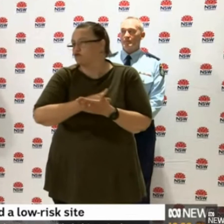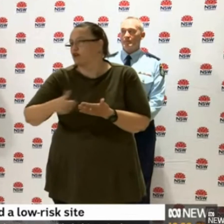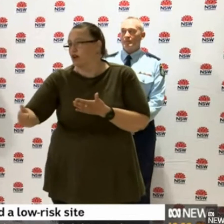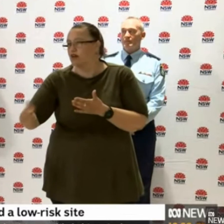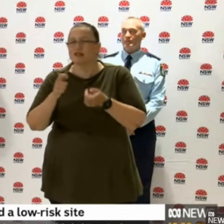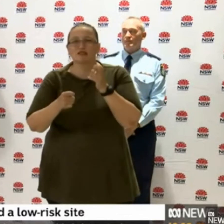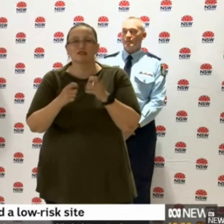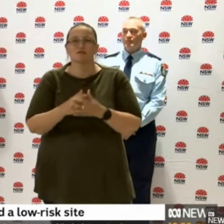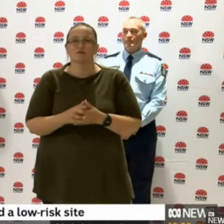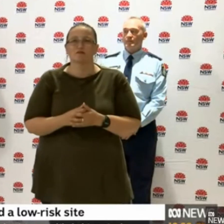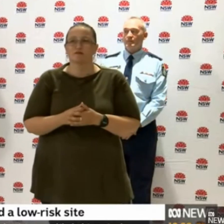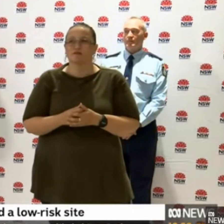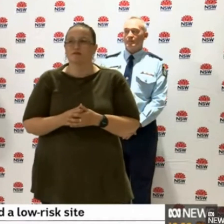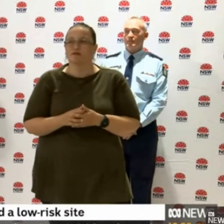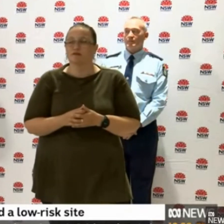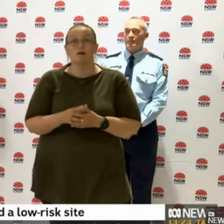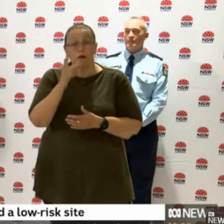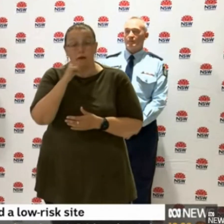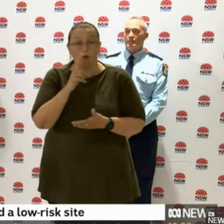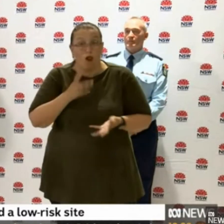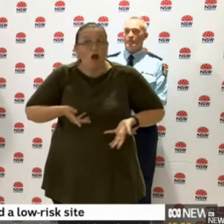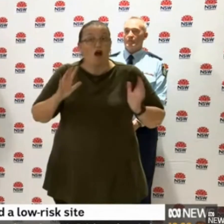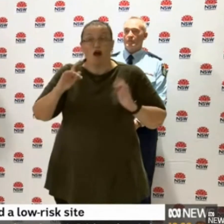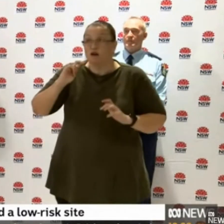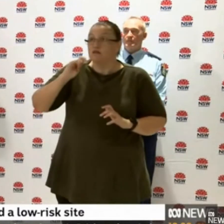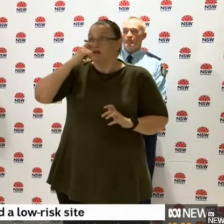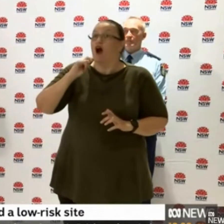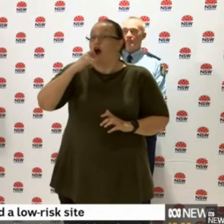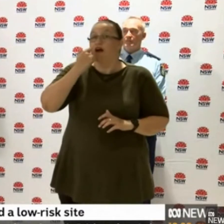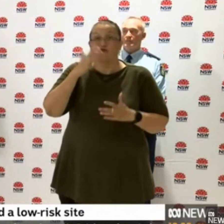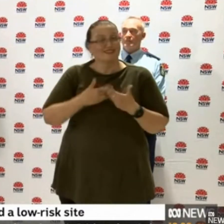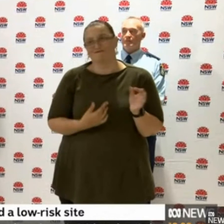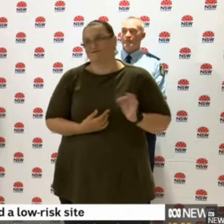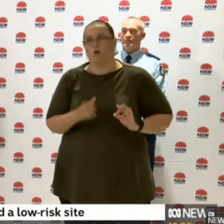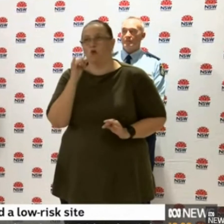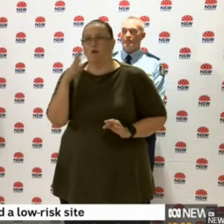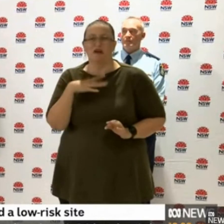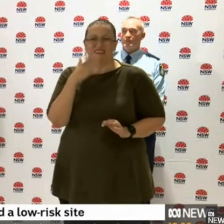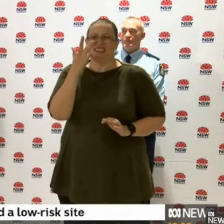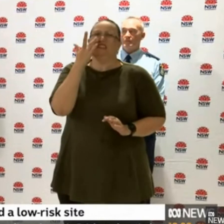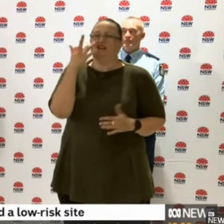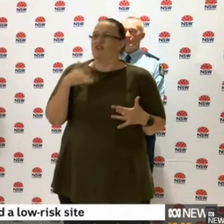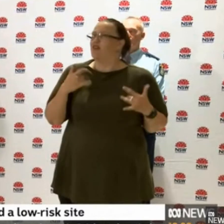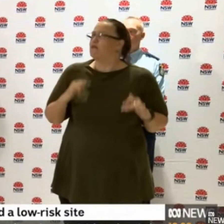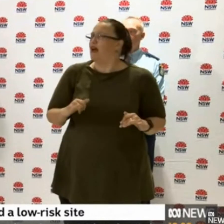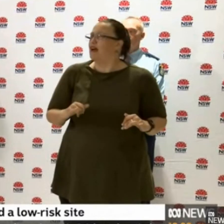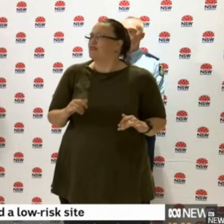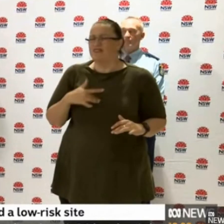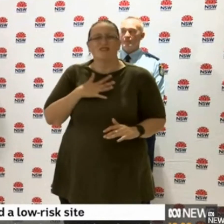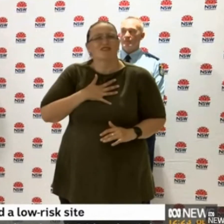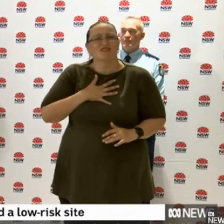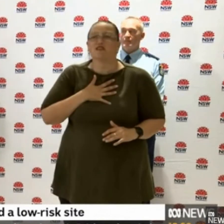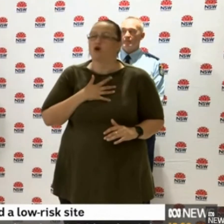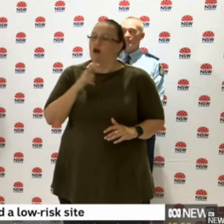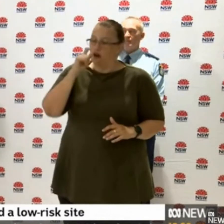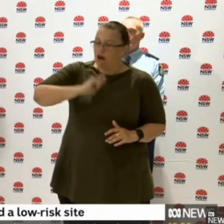very hard and challenging to get people to have daily nose-throat swabs. So this is a good compromise, but because of